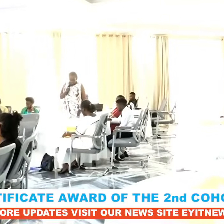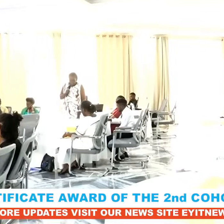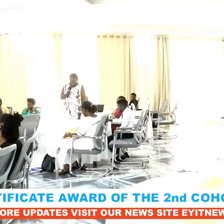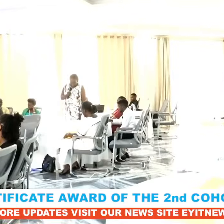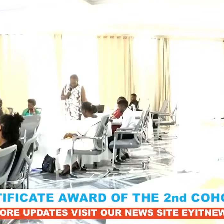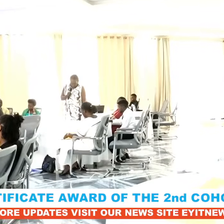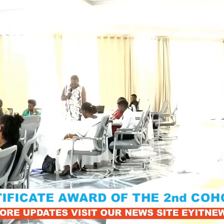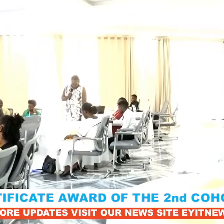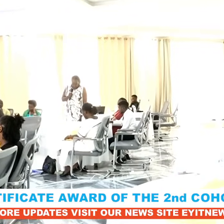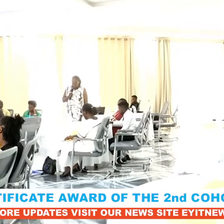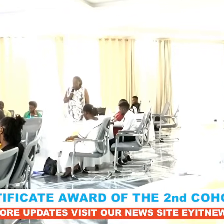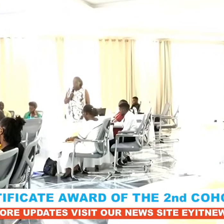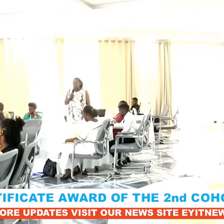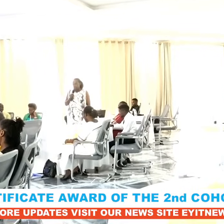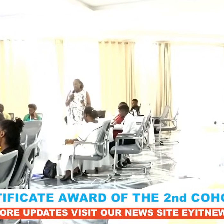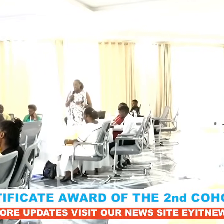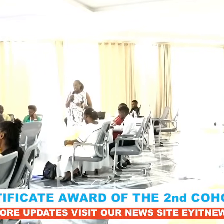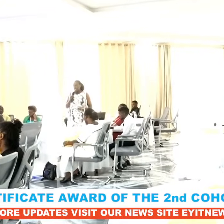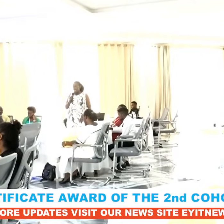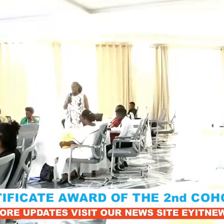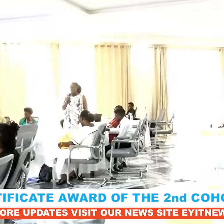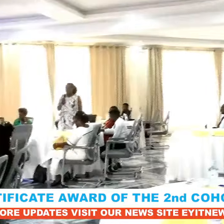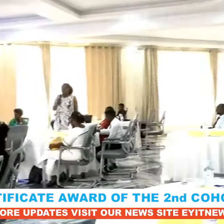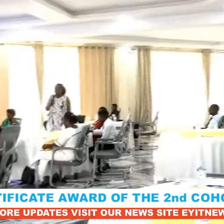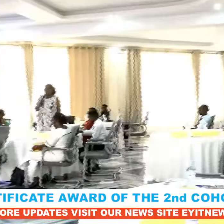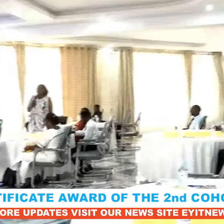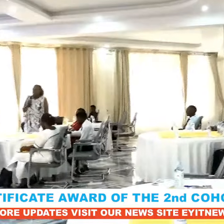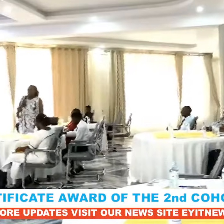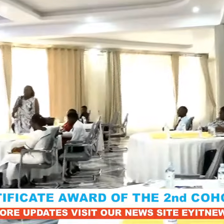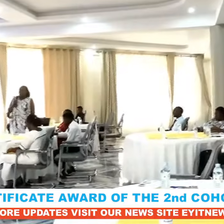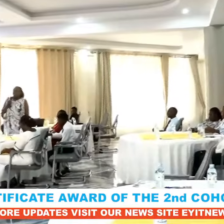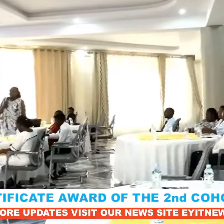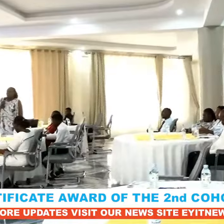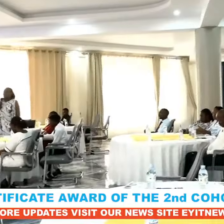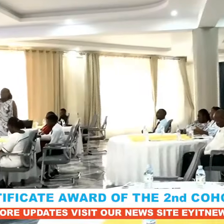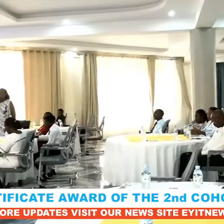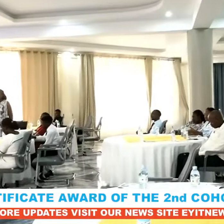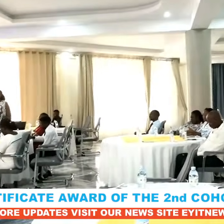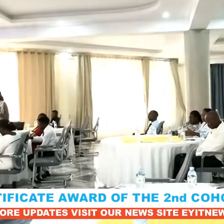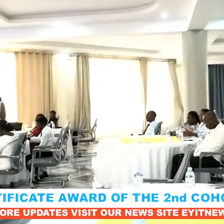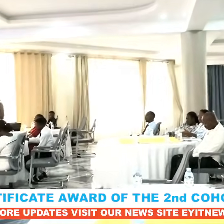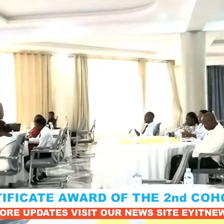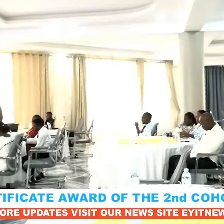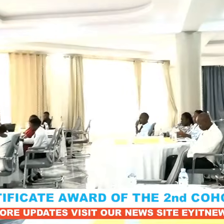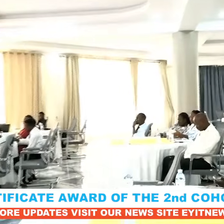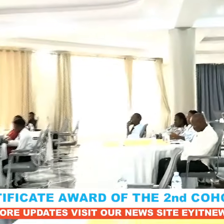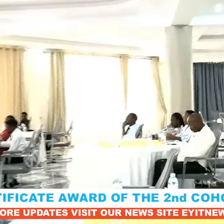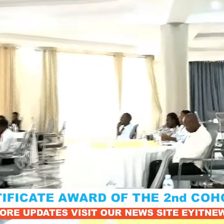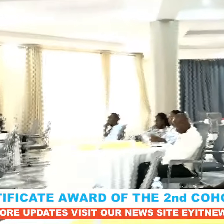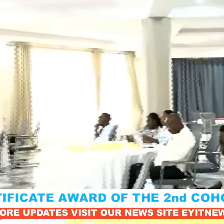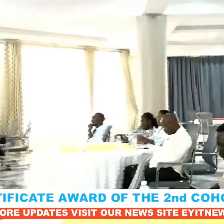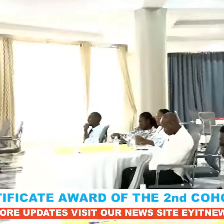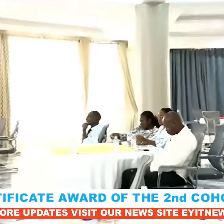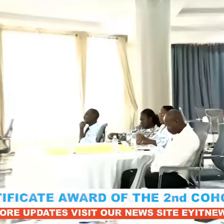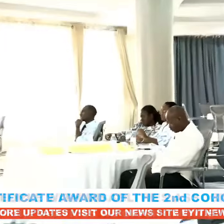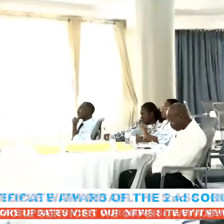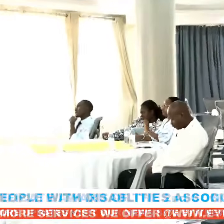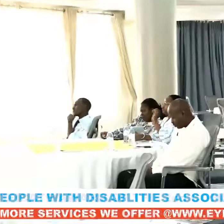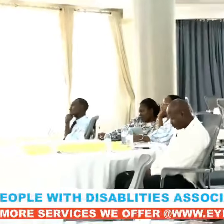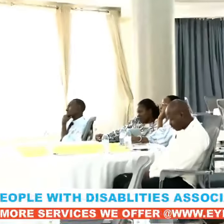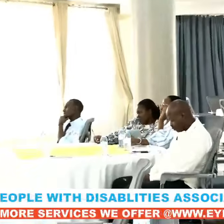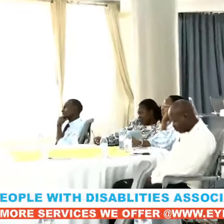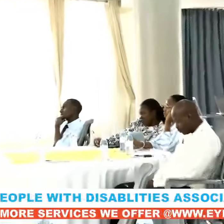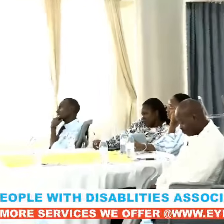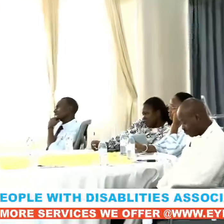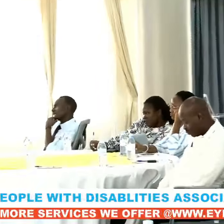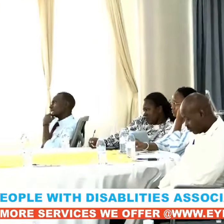really be part of this activity. The university cannot pay you